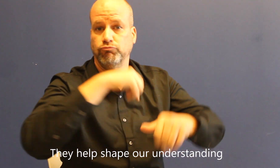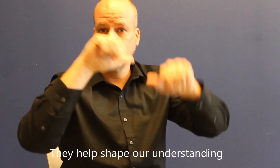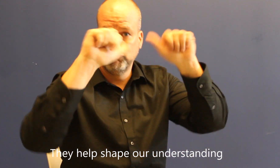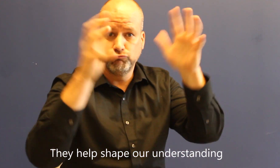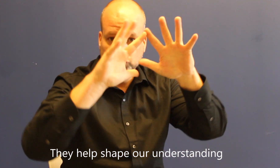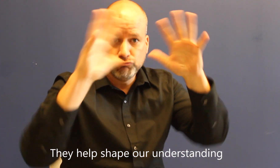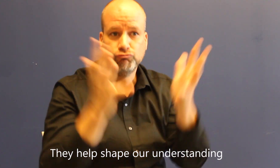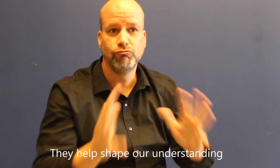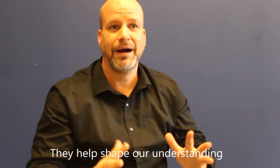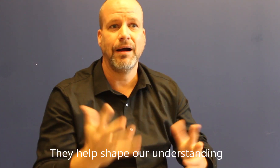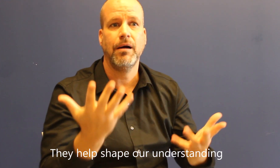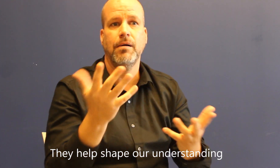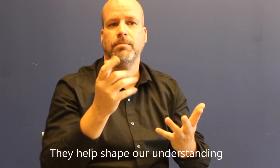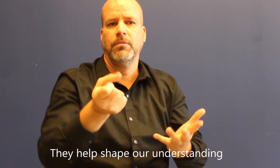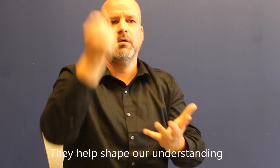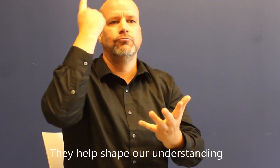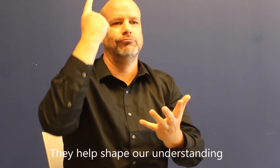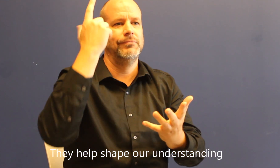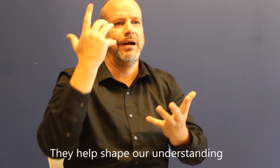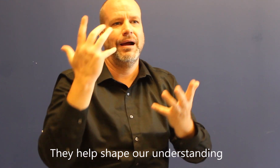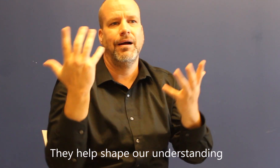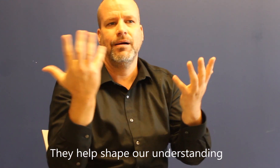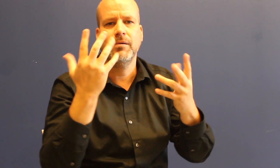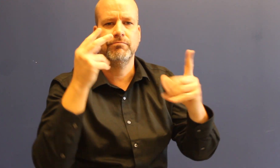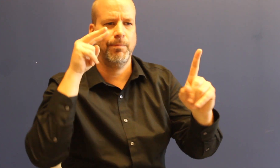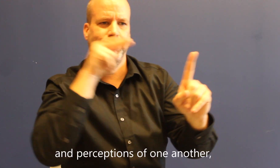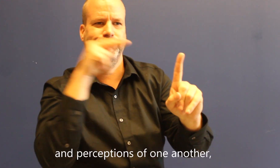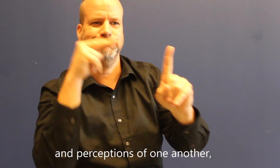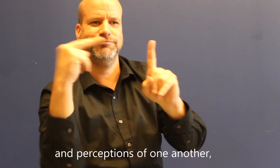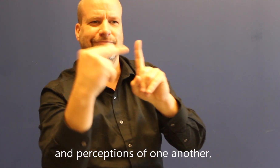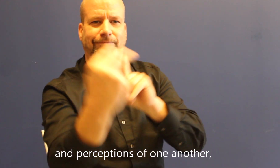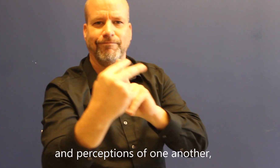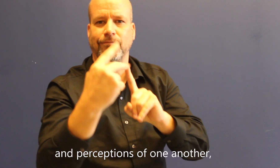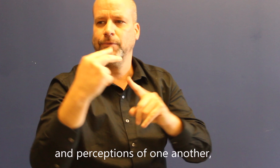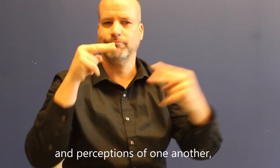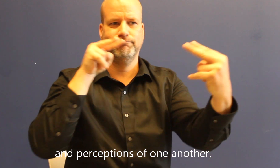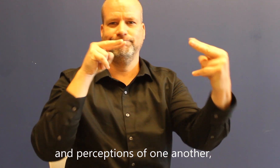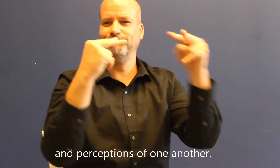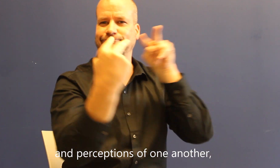They help shape our understanding and perceptions of one another.